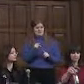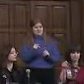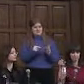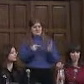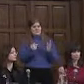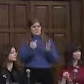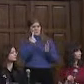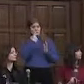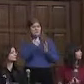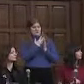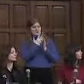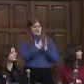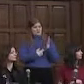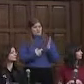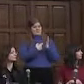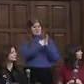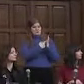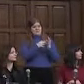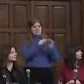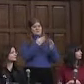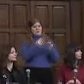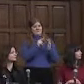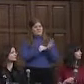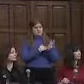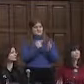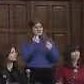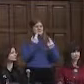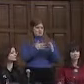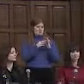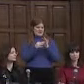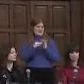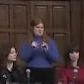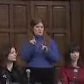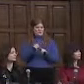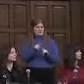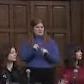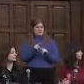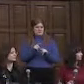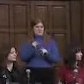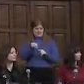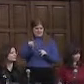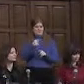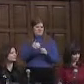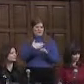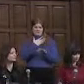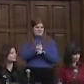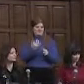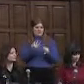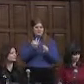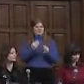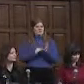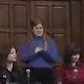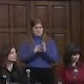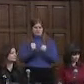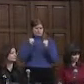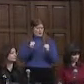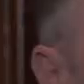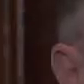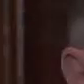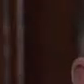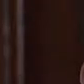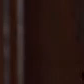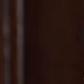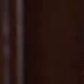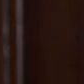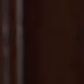recommendations related to farmers and fishers was that there needs to be engagement with them the whole way, and that was really strongly emphasised